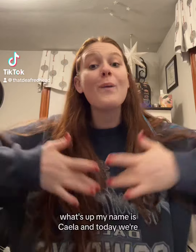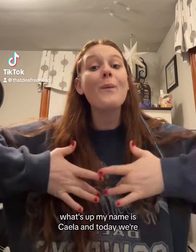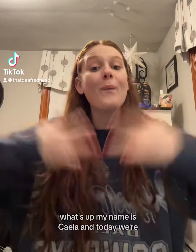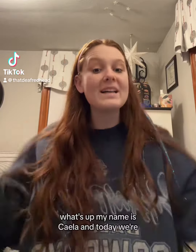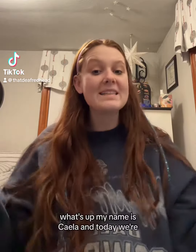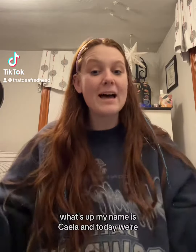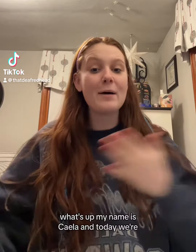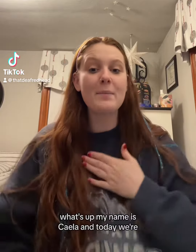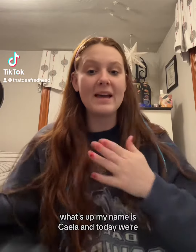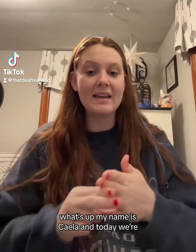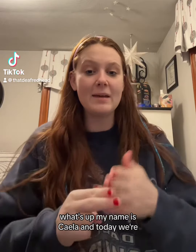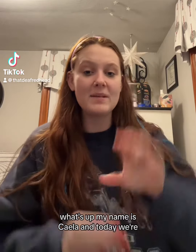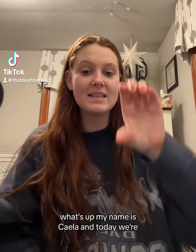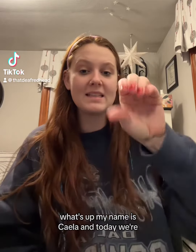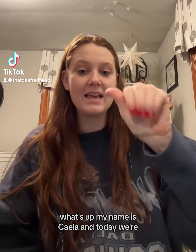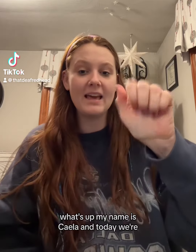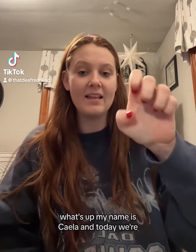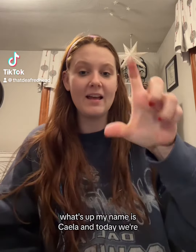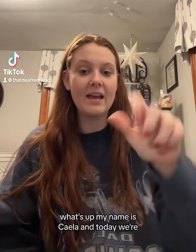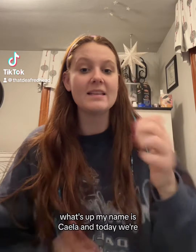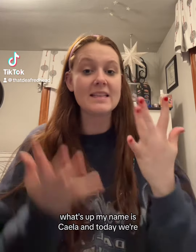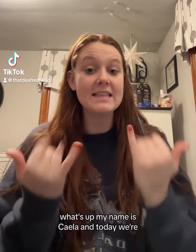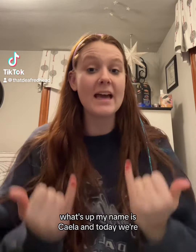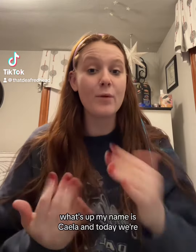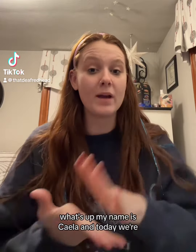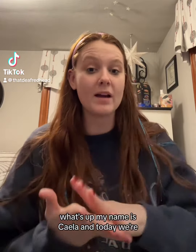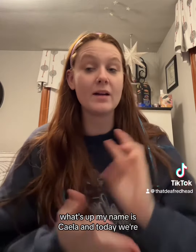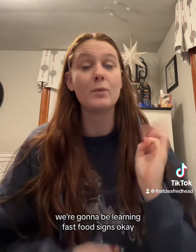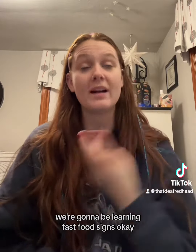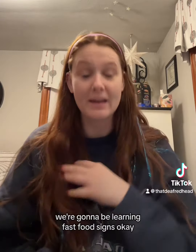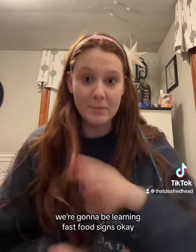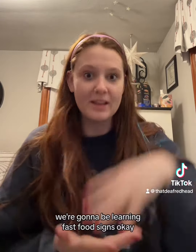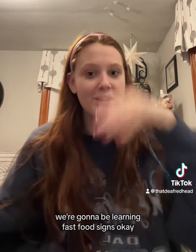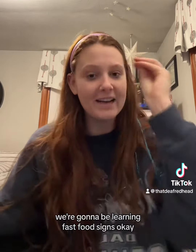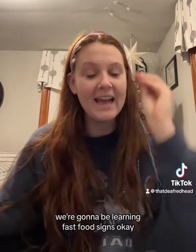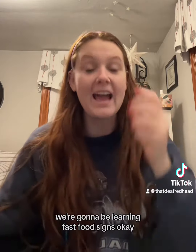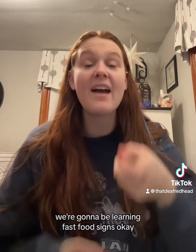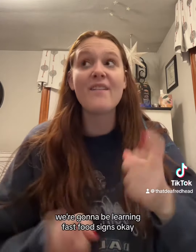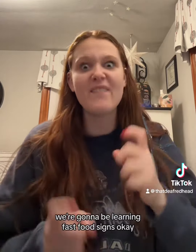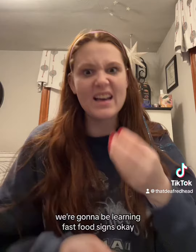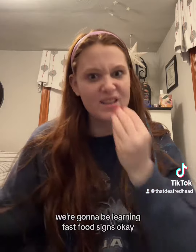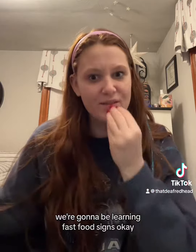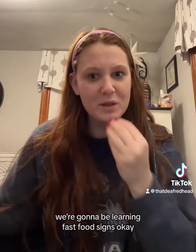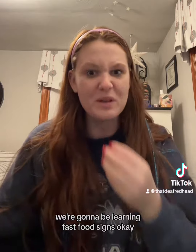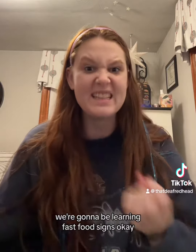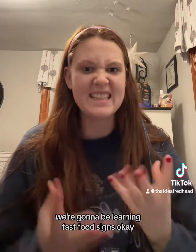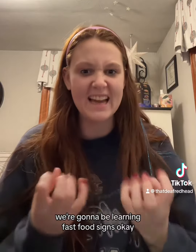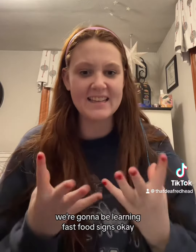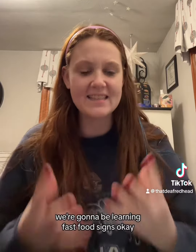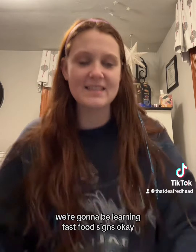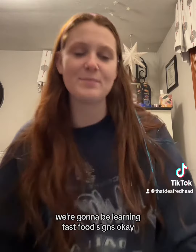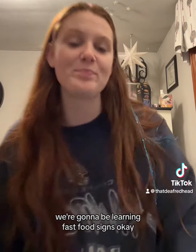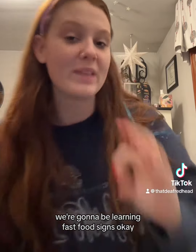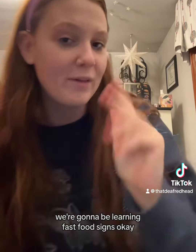What's up? My name is Kayla and today we're we're gonna be learning fast food signs. Okay,